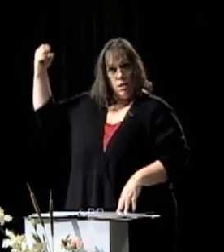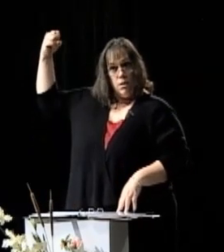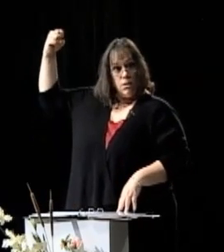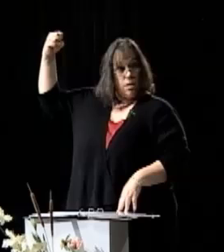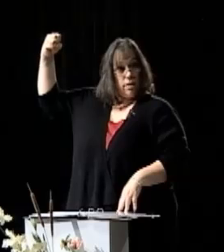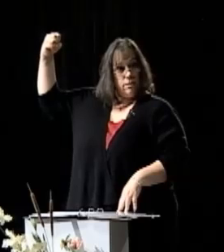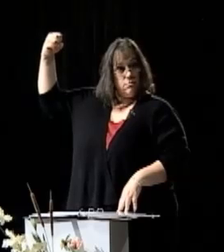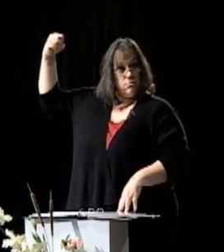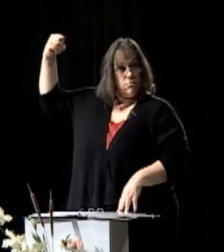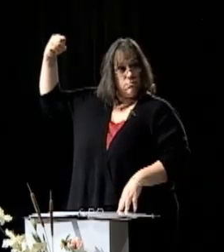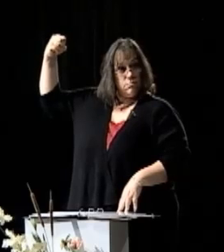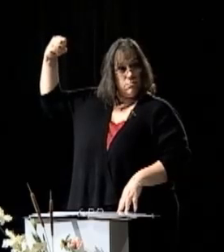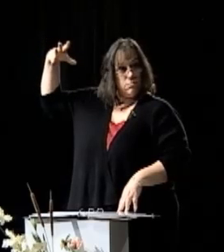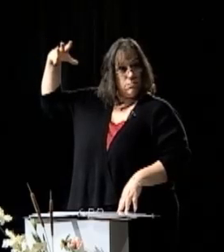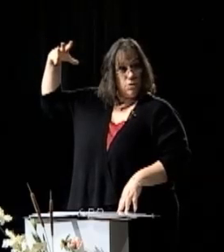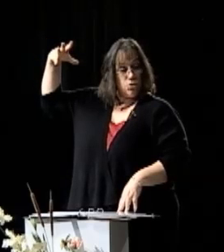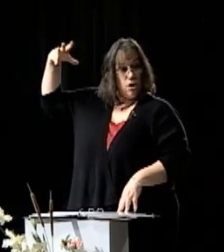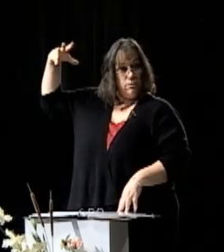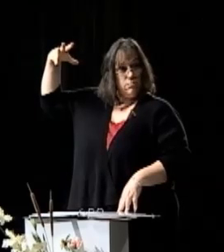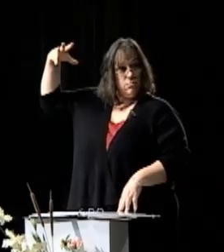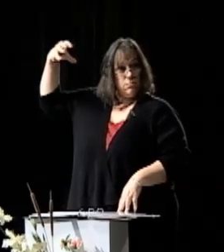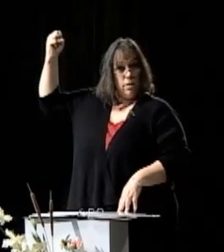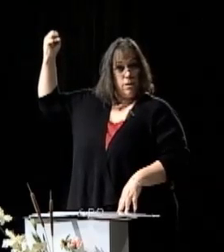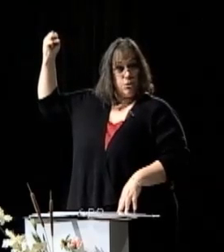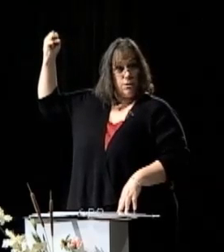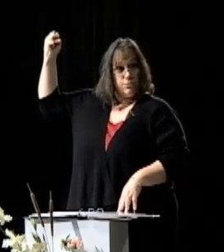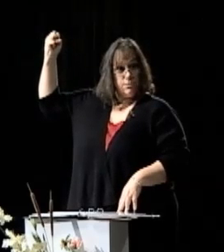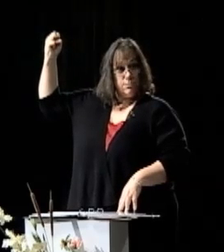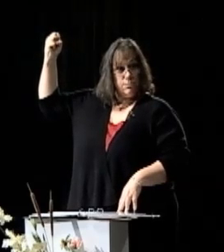A light is on, and then it's off.